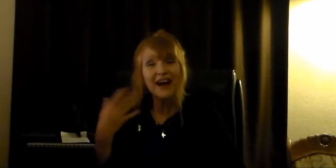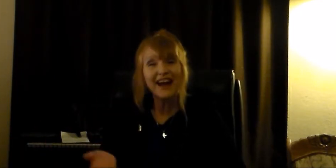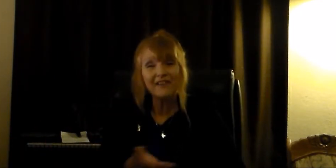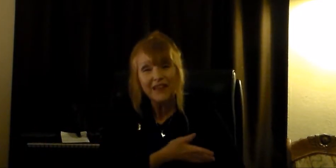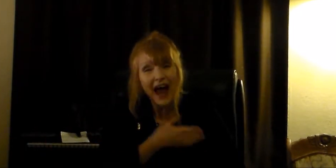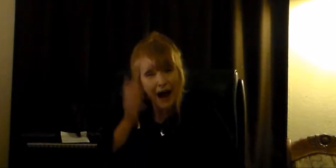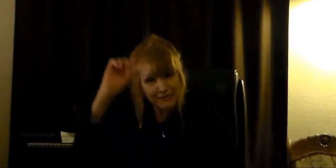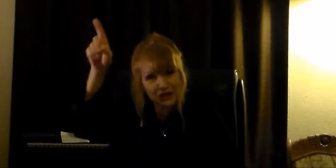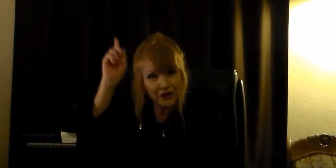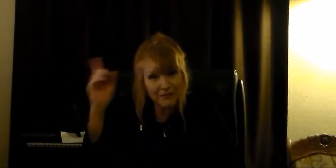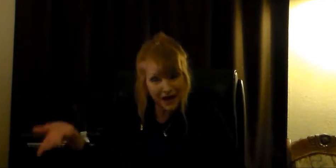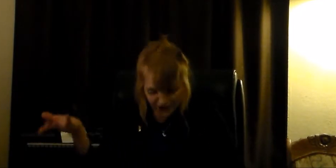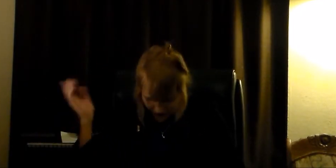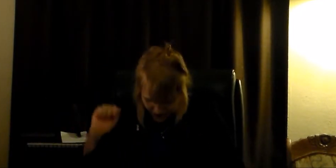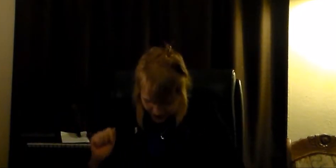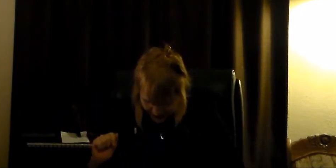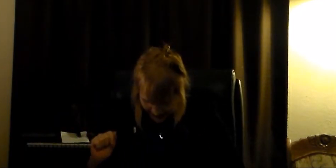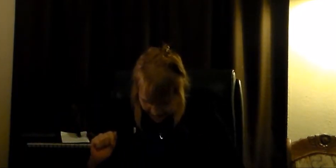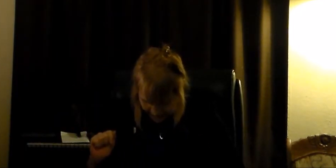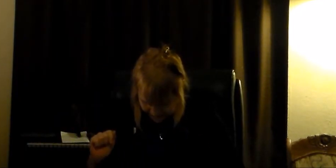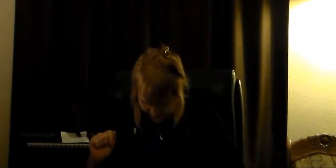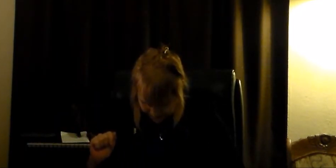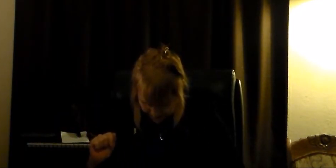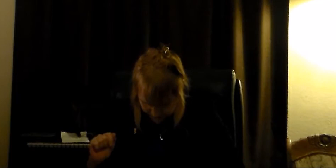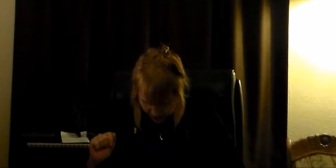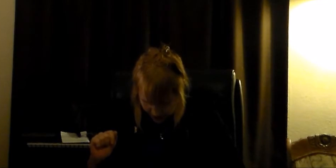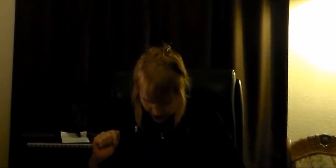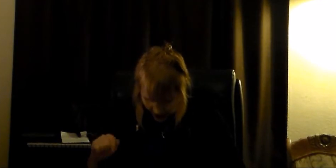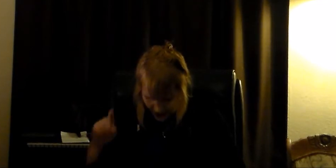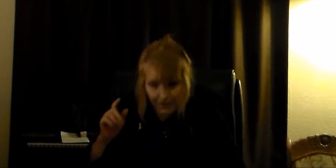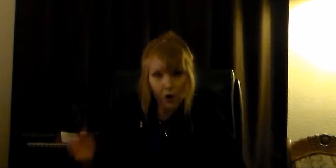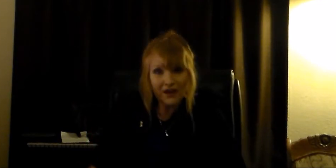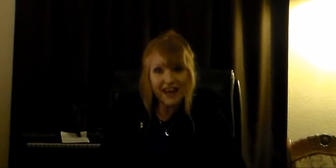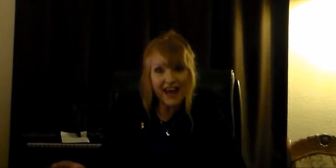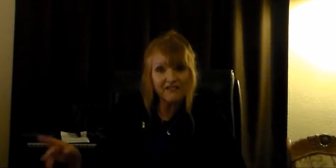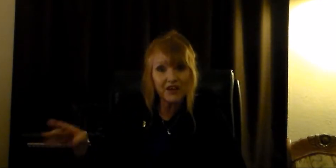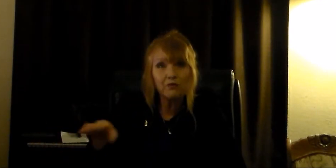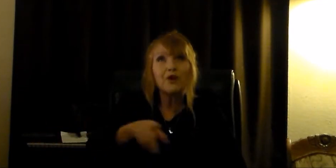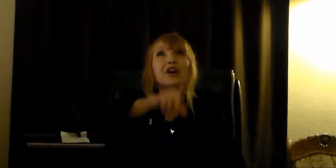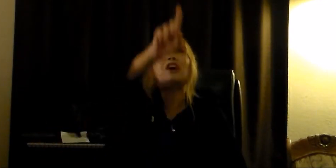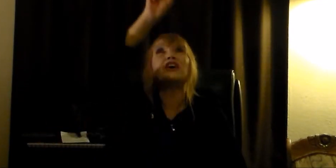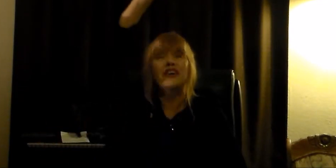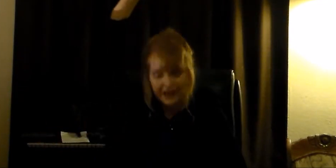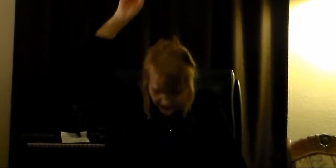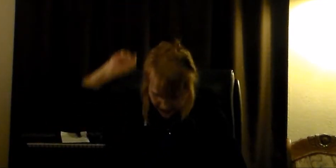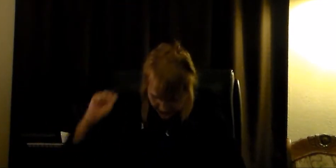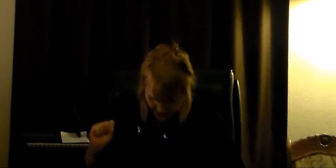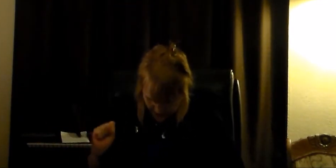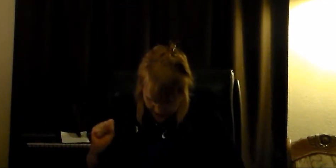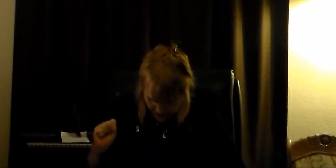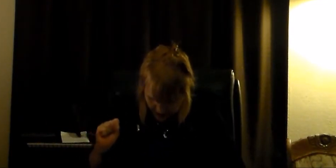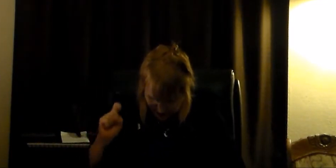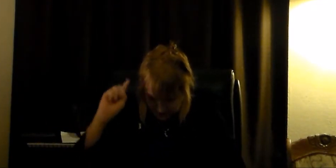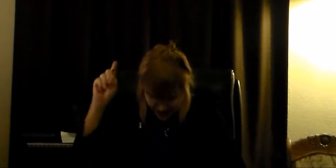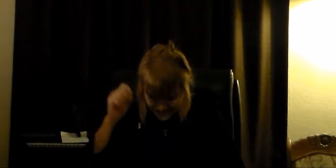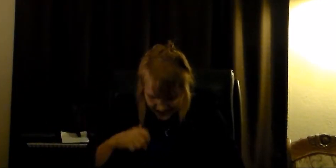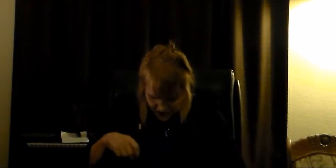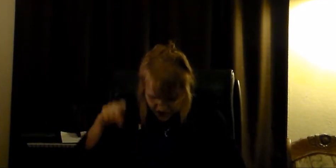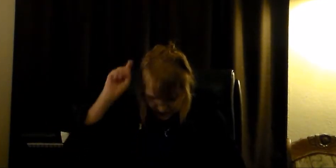Anyway, I'm storing up my treasure in heaven. I'm going heavenward. My citizenship's